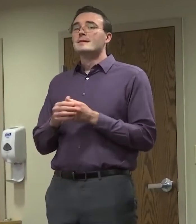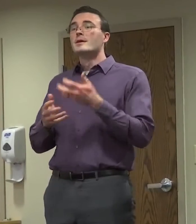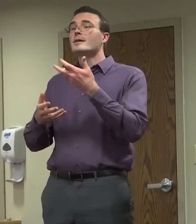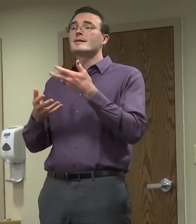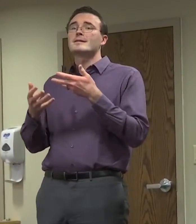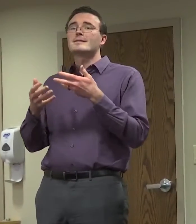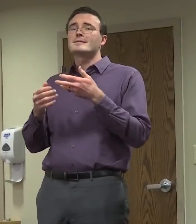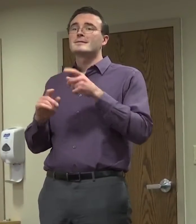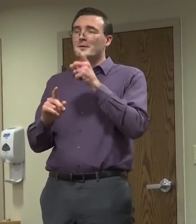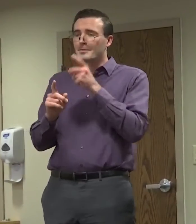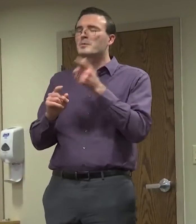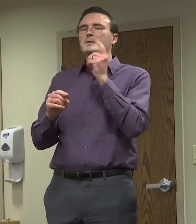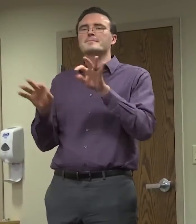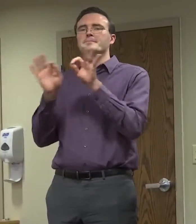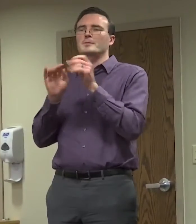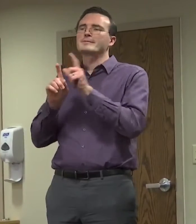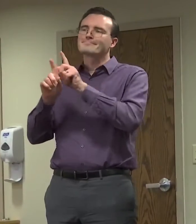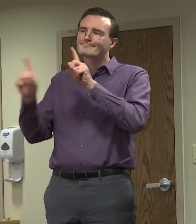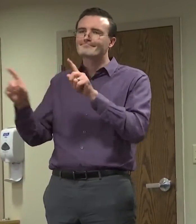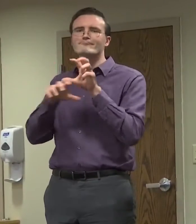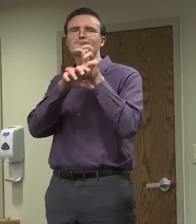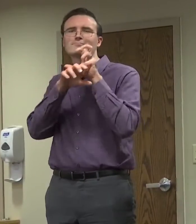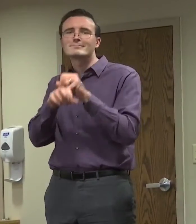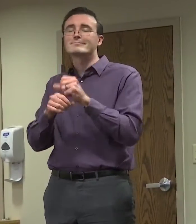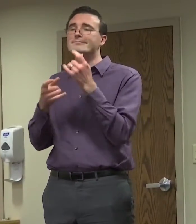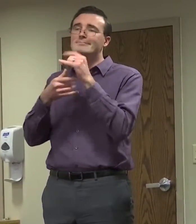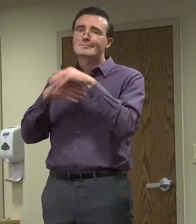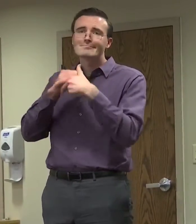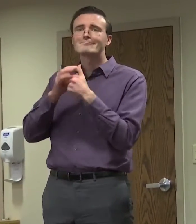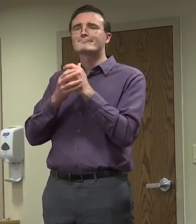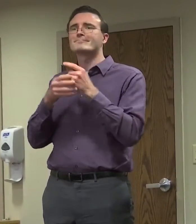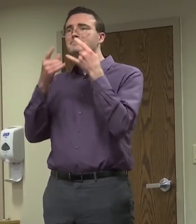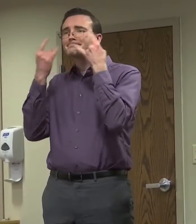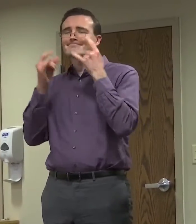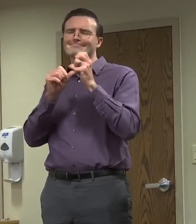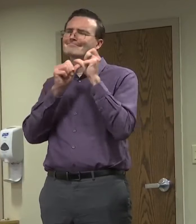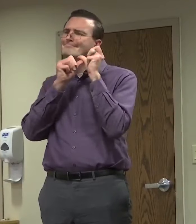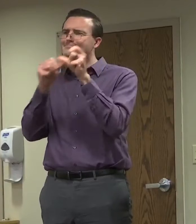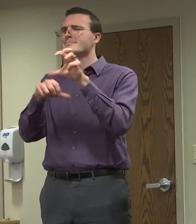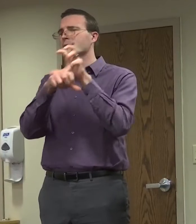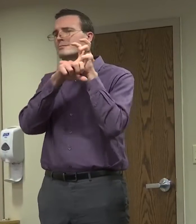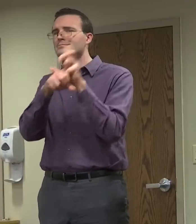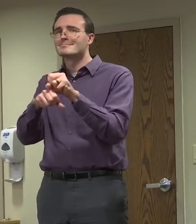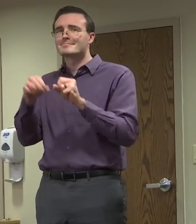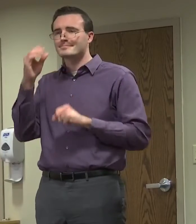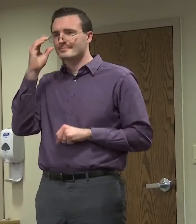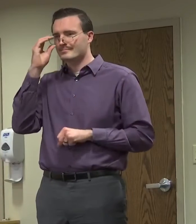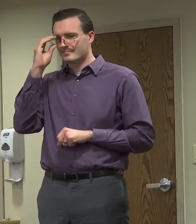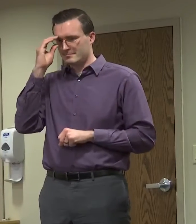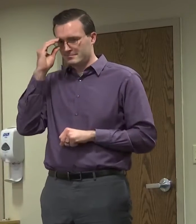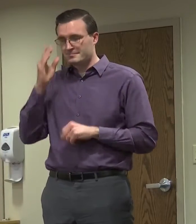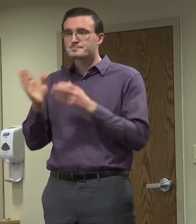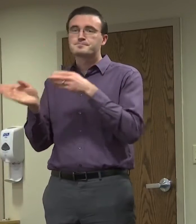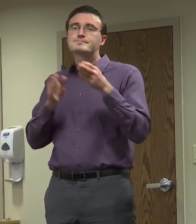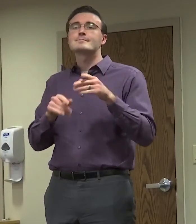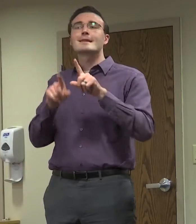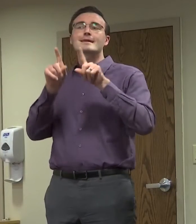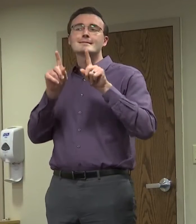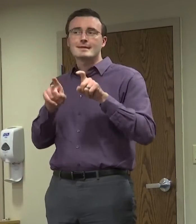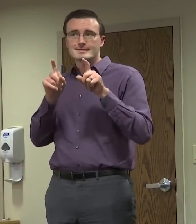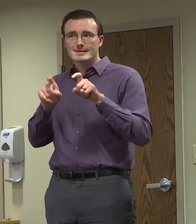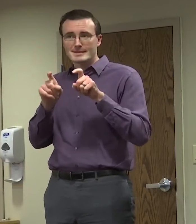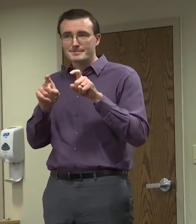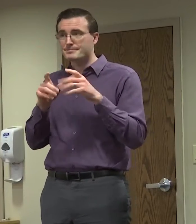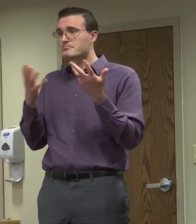them. Testing. Continue to seek testing if you've been exposed or developed signs and symptoms